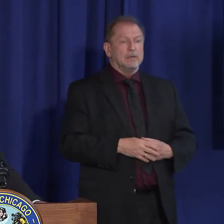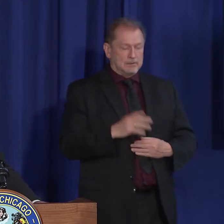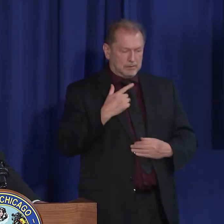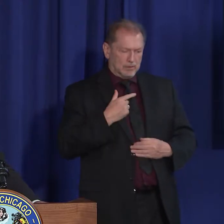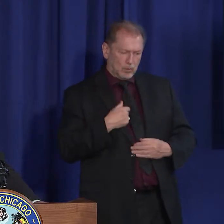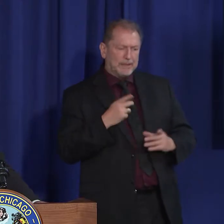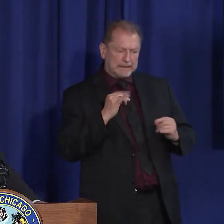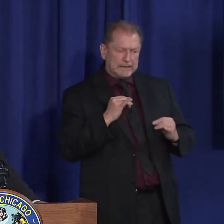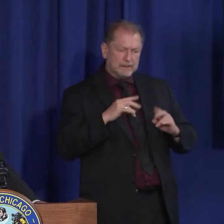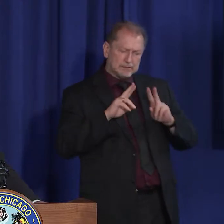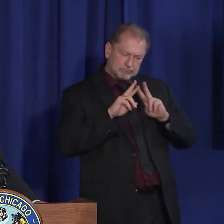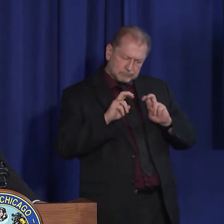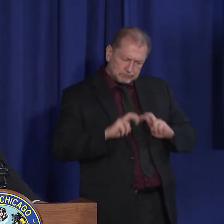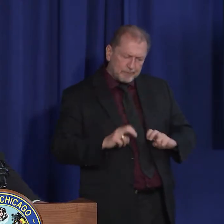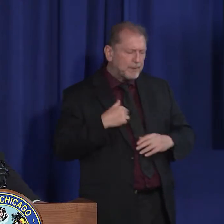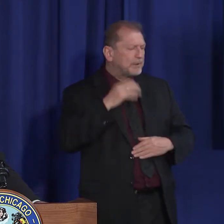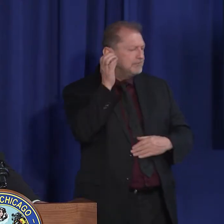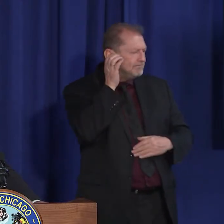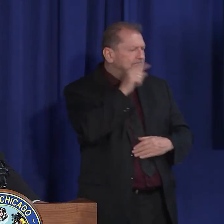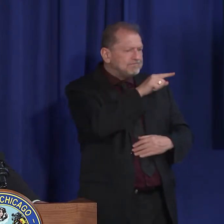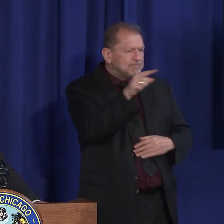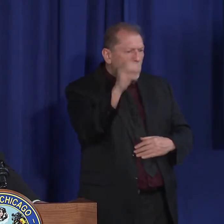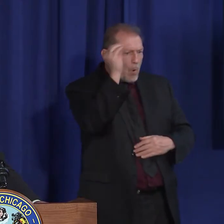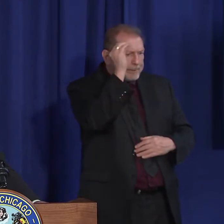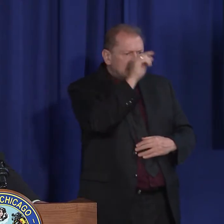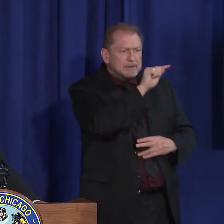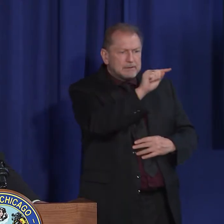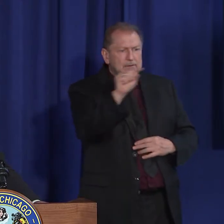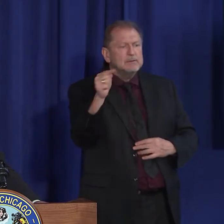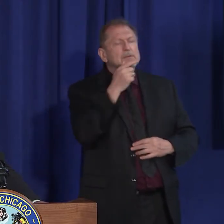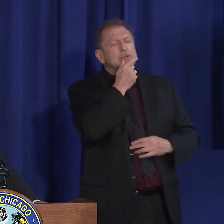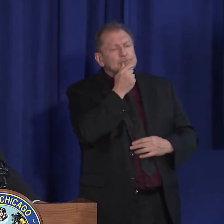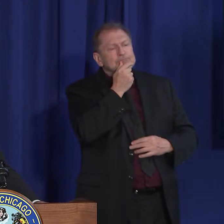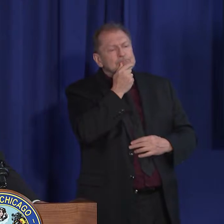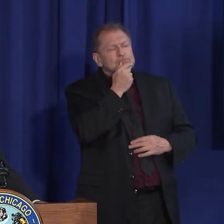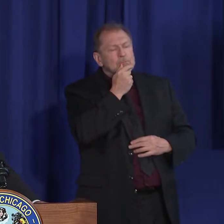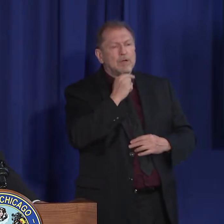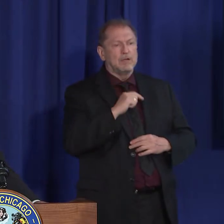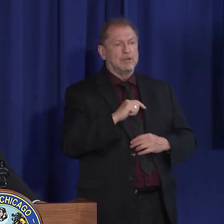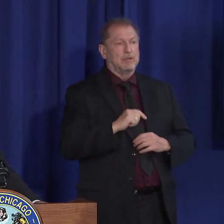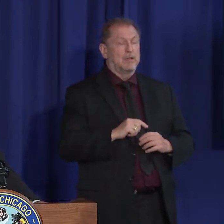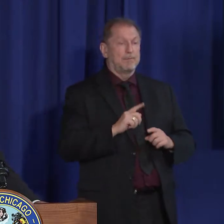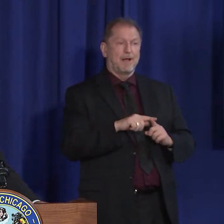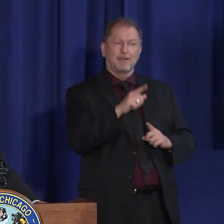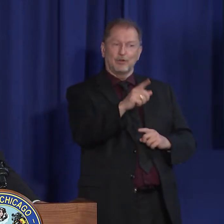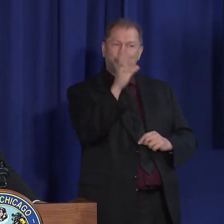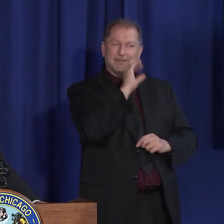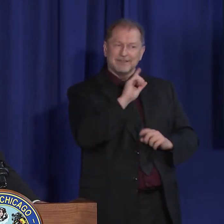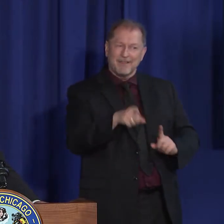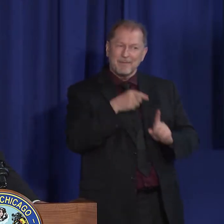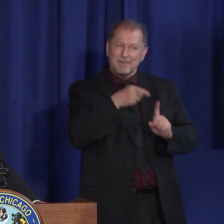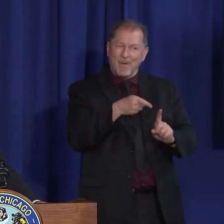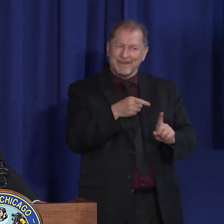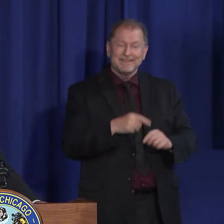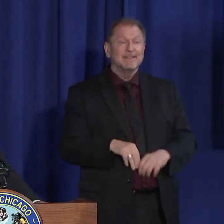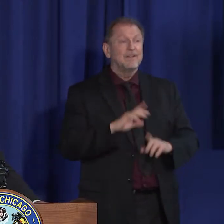made changes to the ordinance as a result of the feedback that we've received. But what you're not hearing is what I